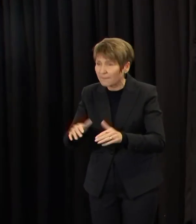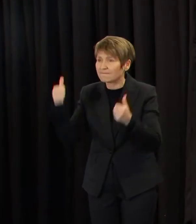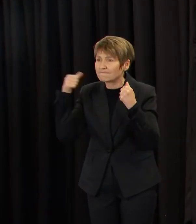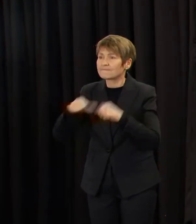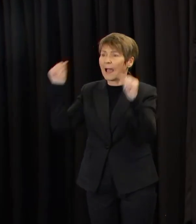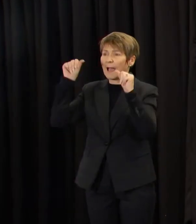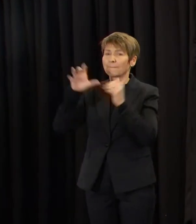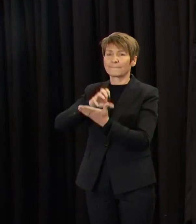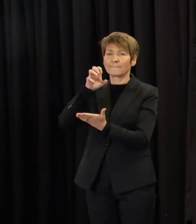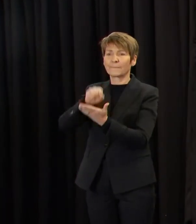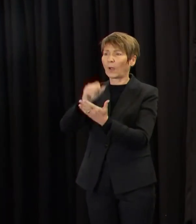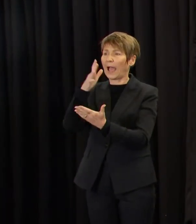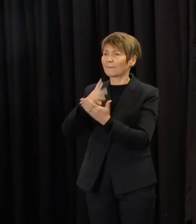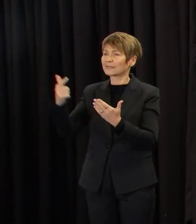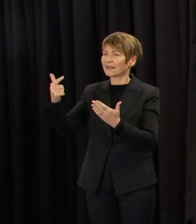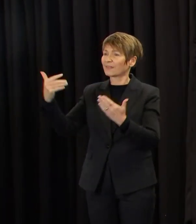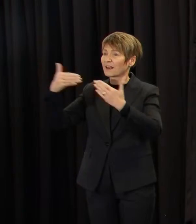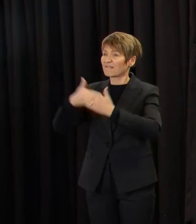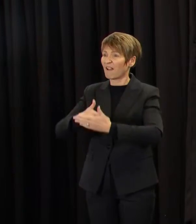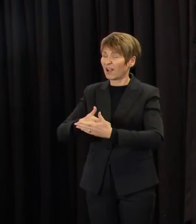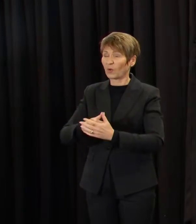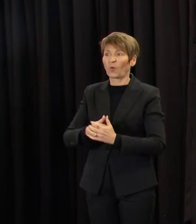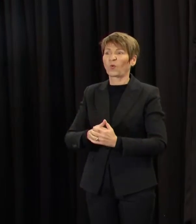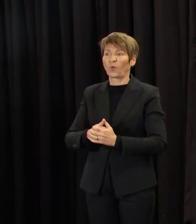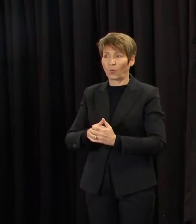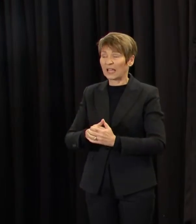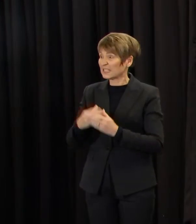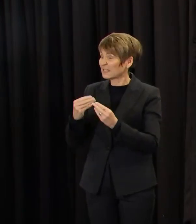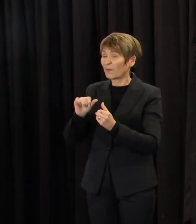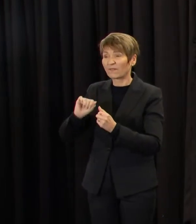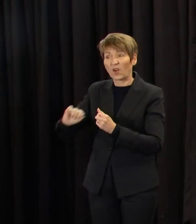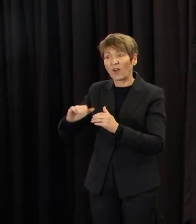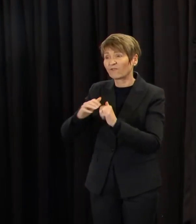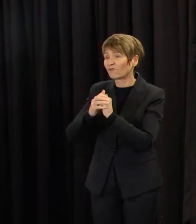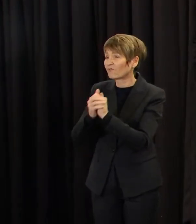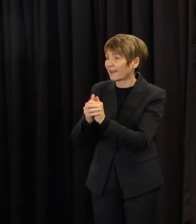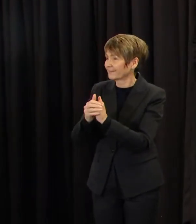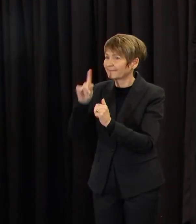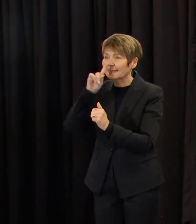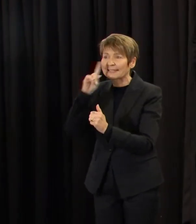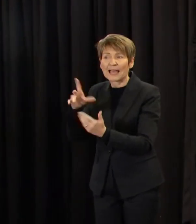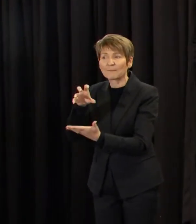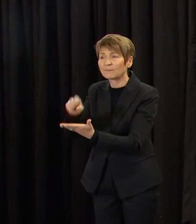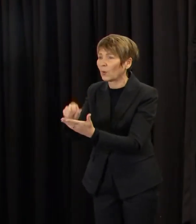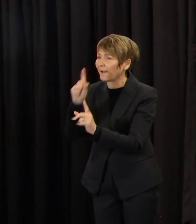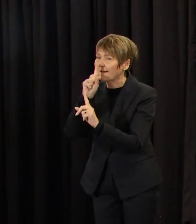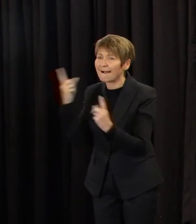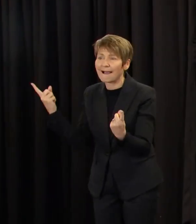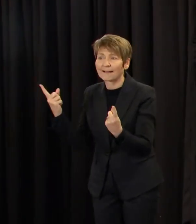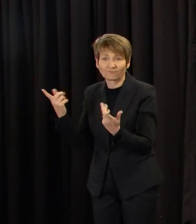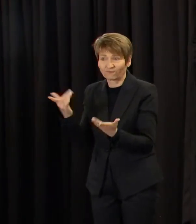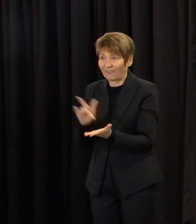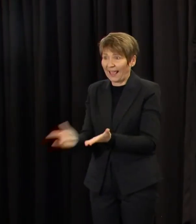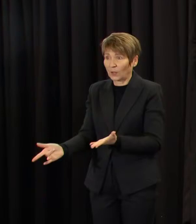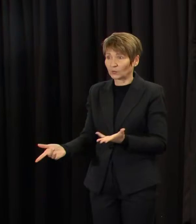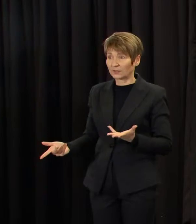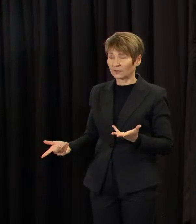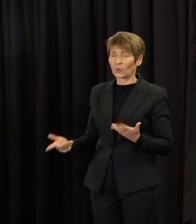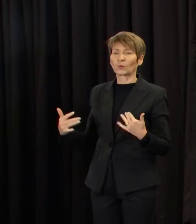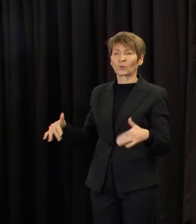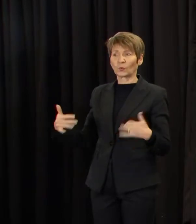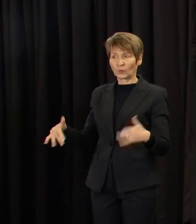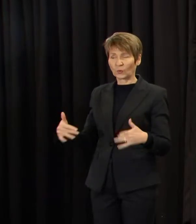since. I don't think that there is such a hesitancy problem that we're going to need to have to mandate this in many settings, but there may be